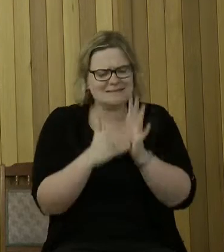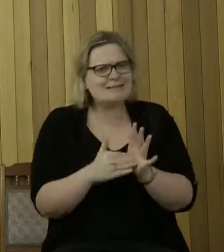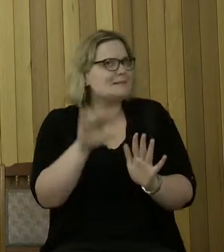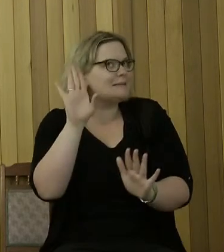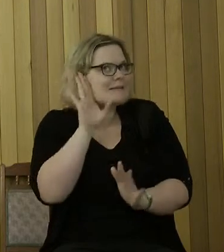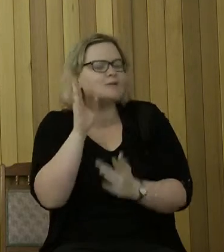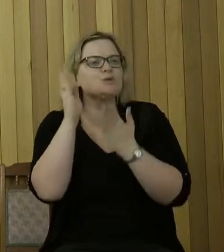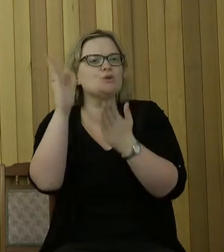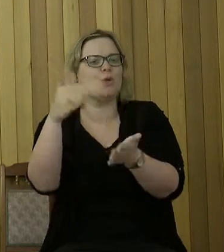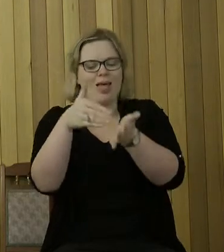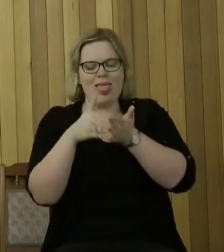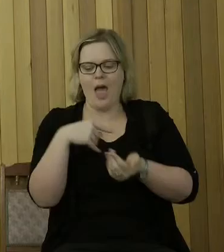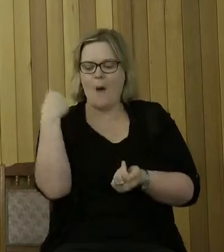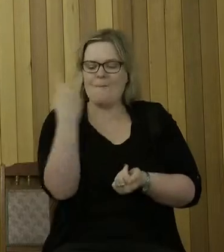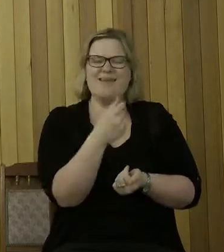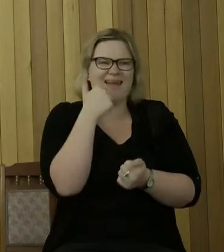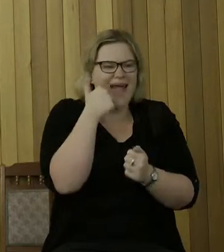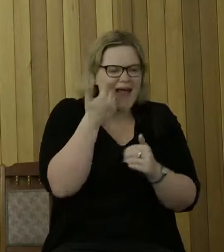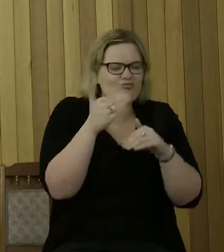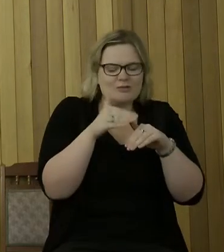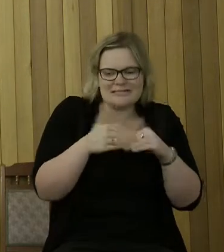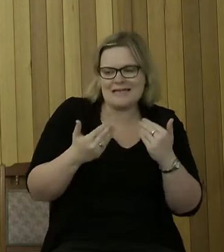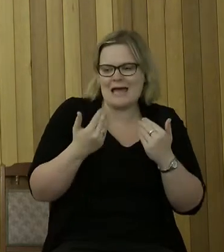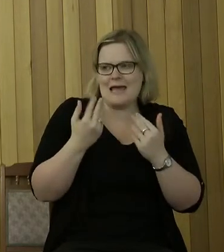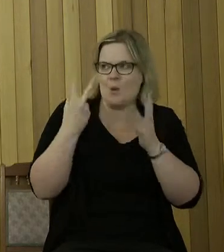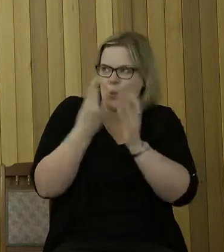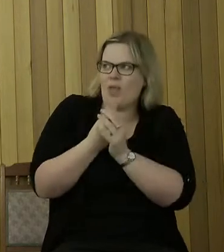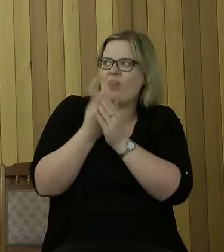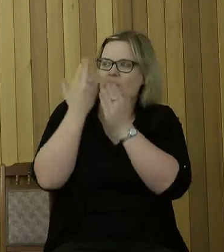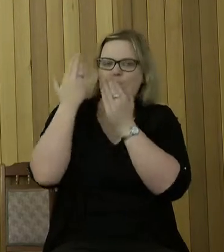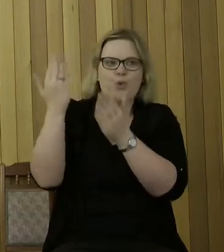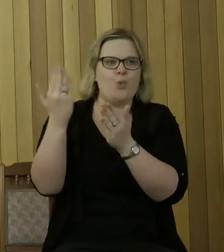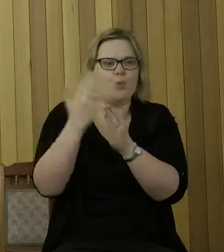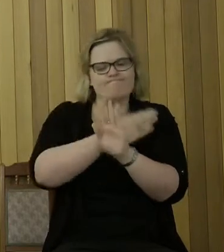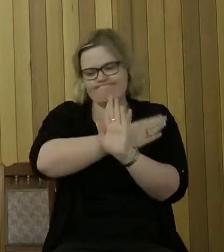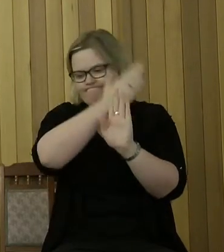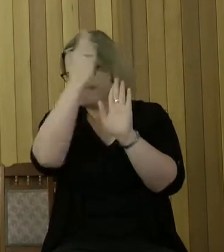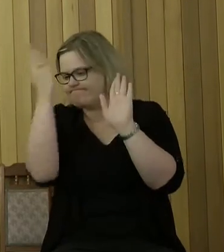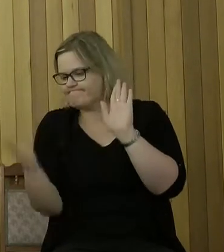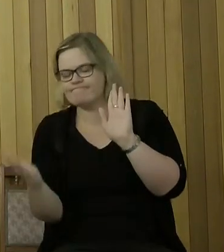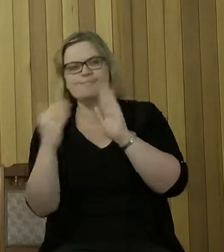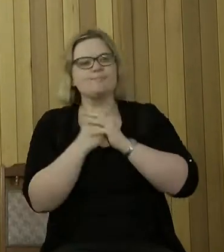us to spend each and every moment of each and every day with you.